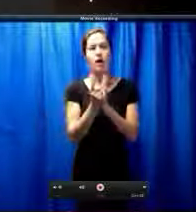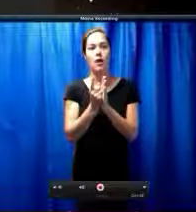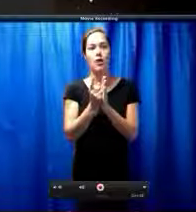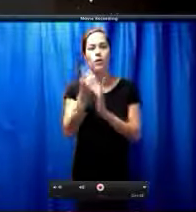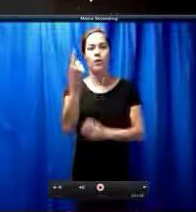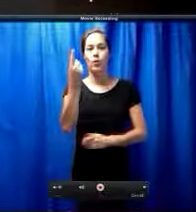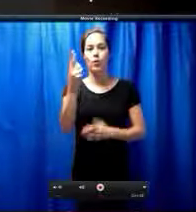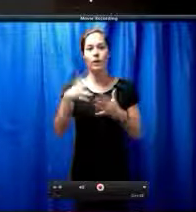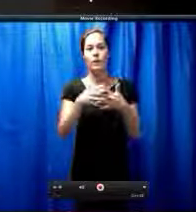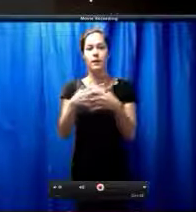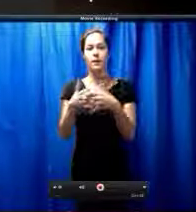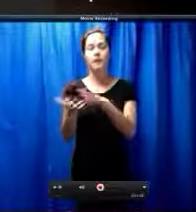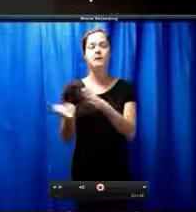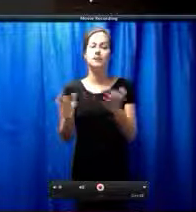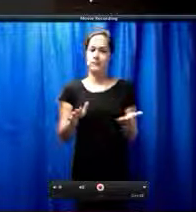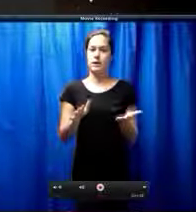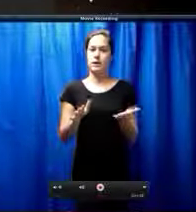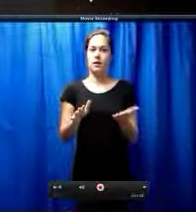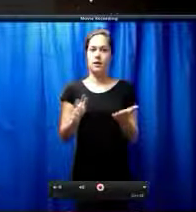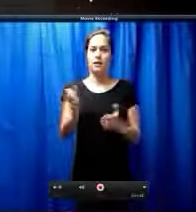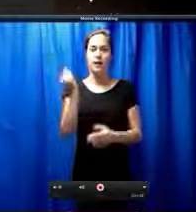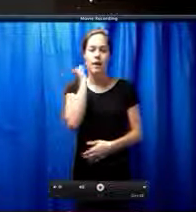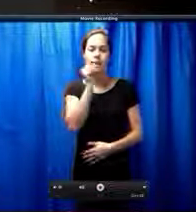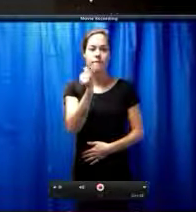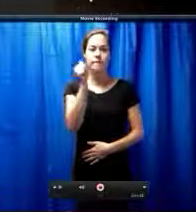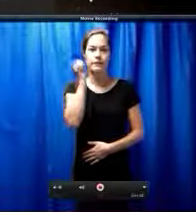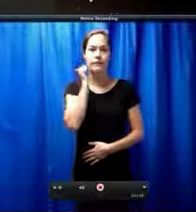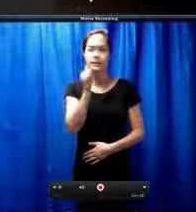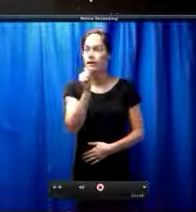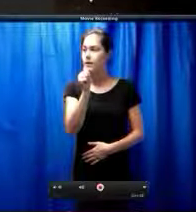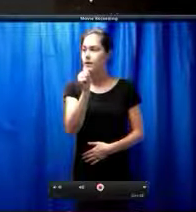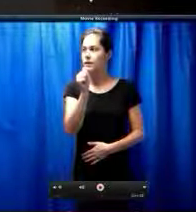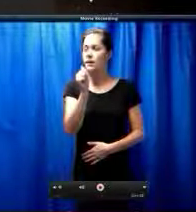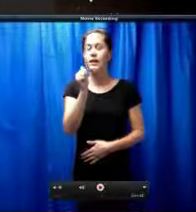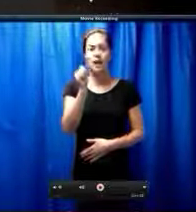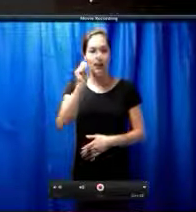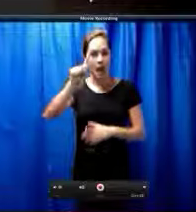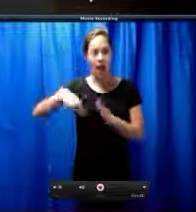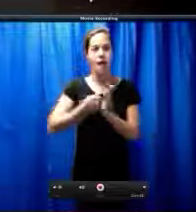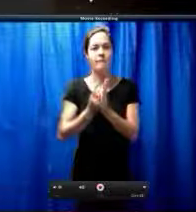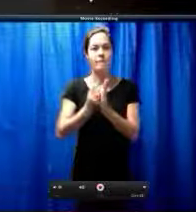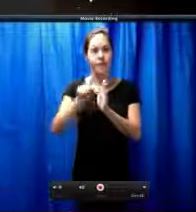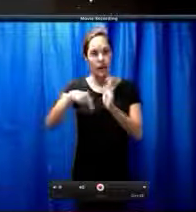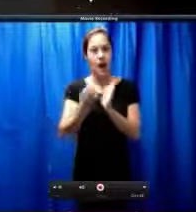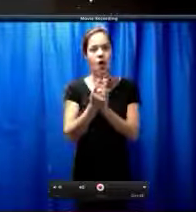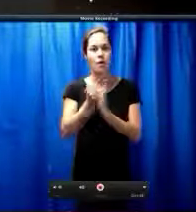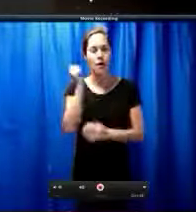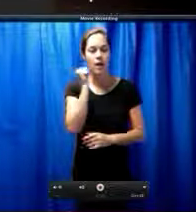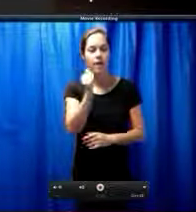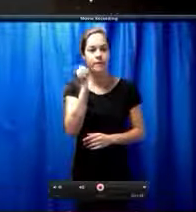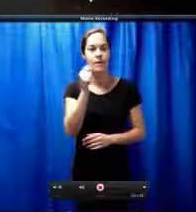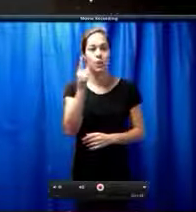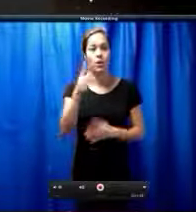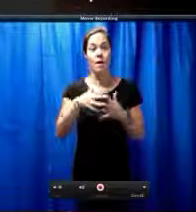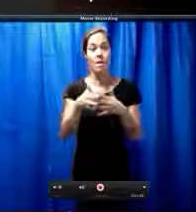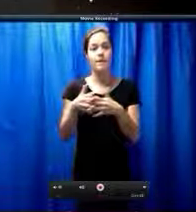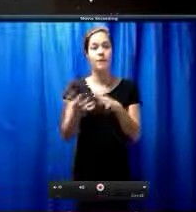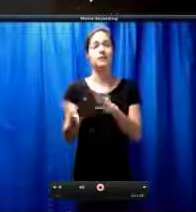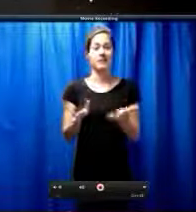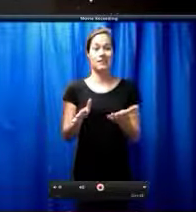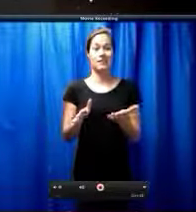every hour of every day. So that's pretty serious. In the Hispanic community, we're seeing that it is the #1